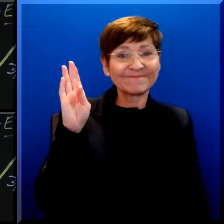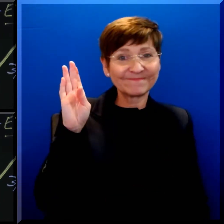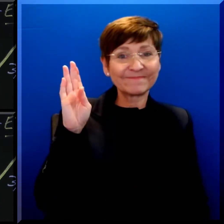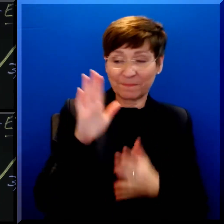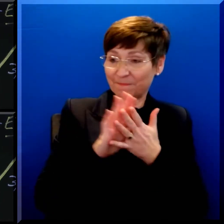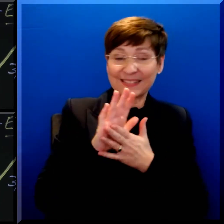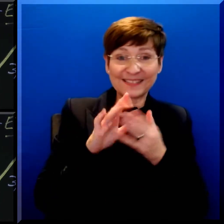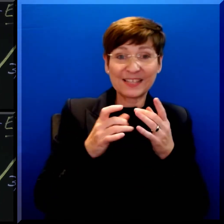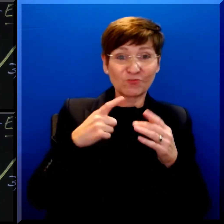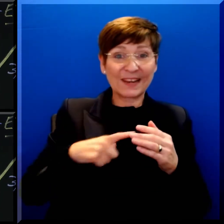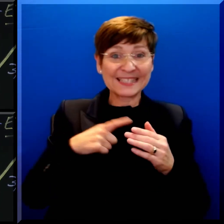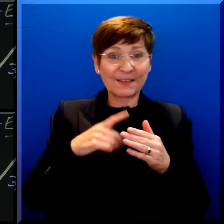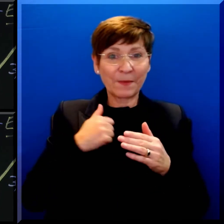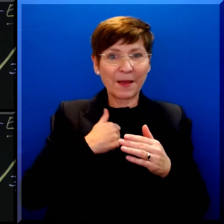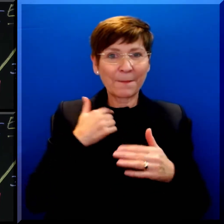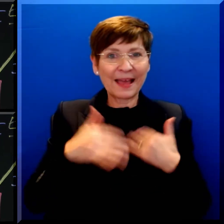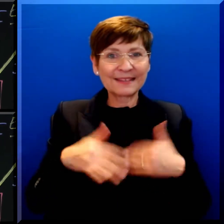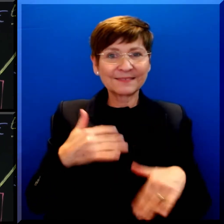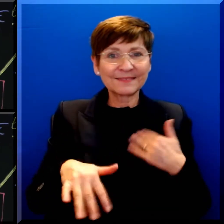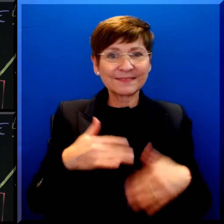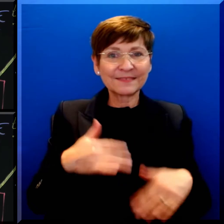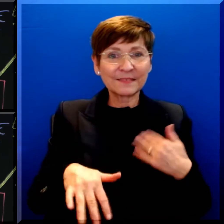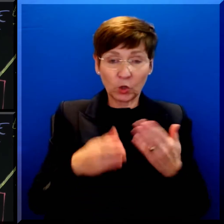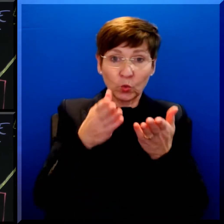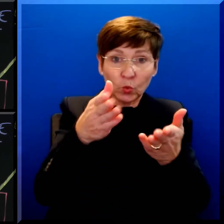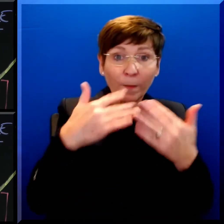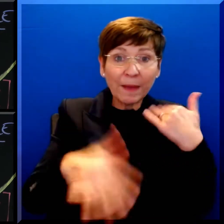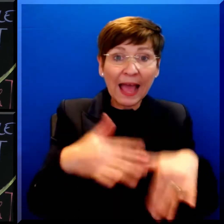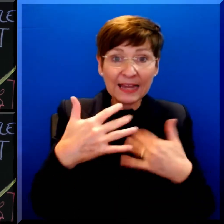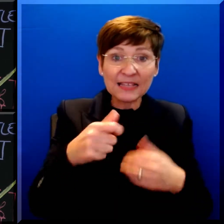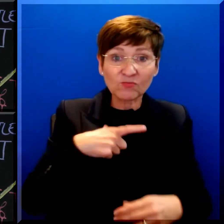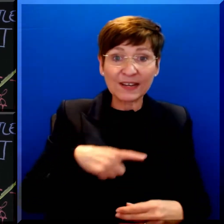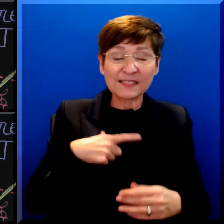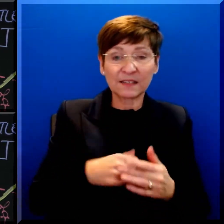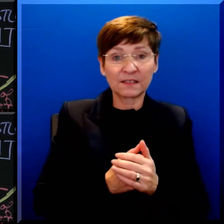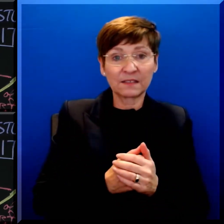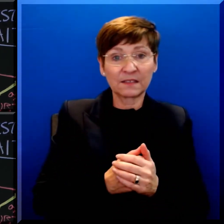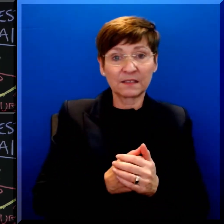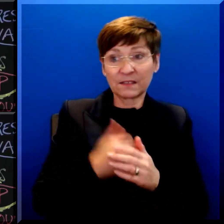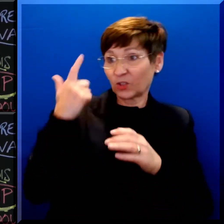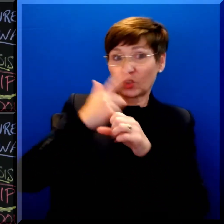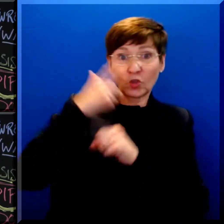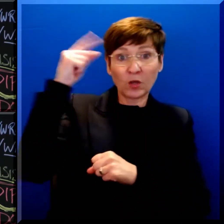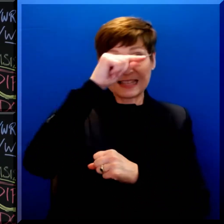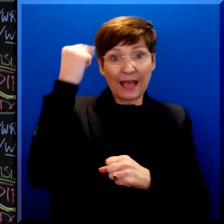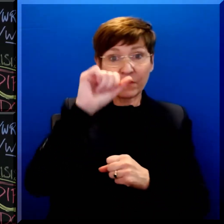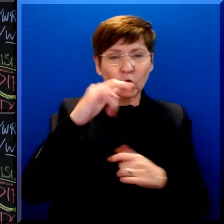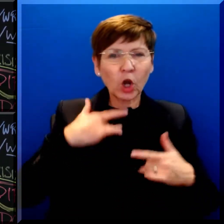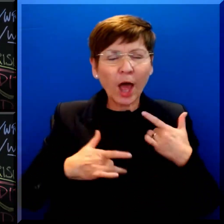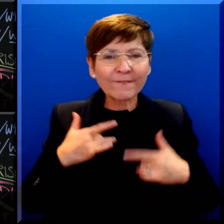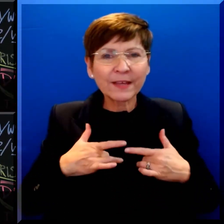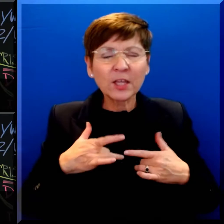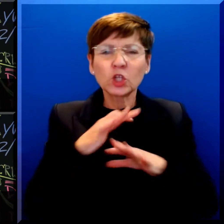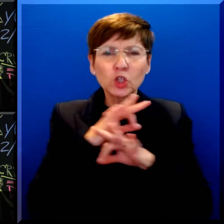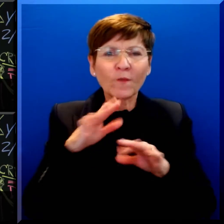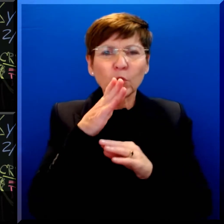words, there's purpose to my pain. Did you know that? Your pain has a purpose. Remember, God's goal for your life, guys, is not happiness.